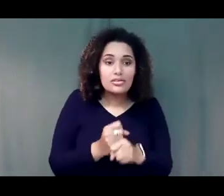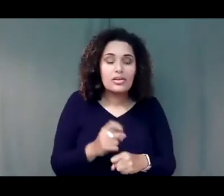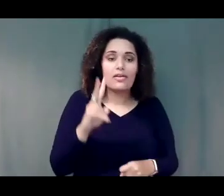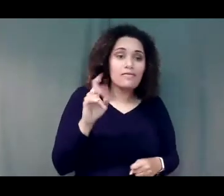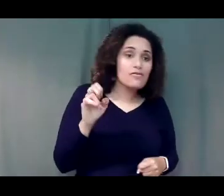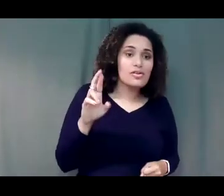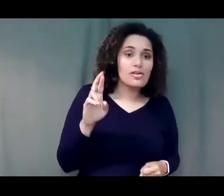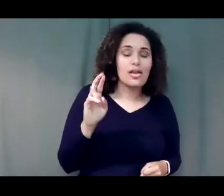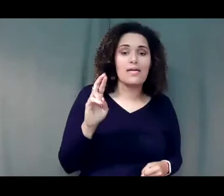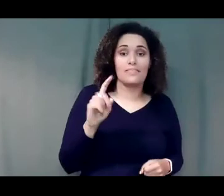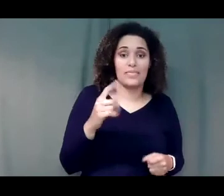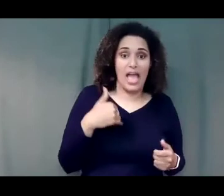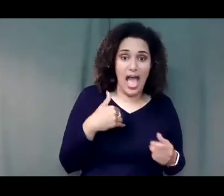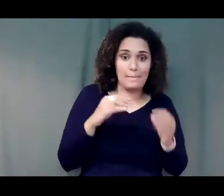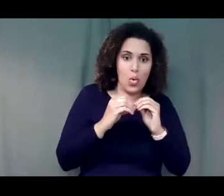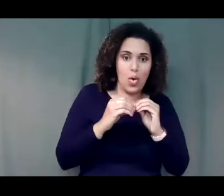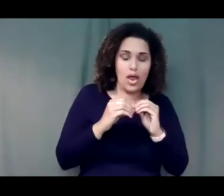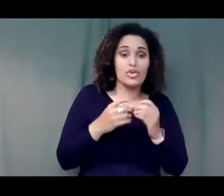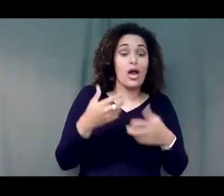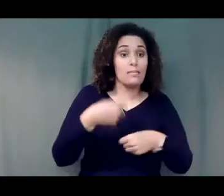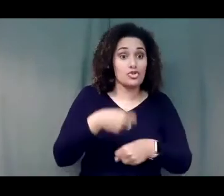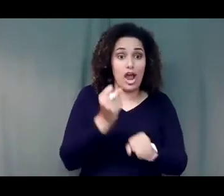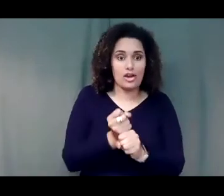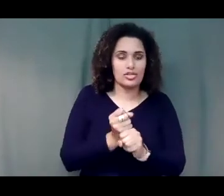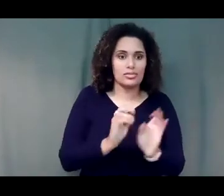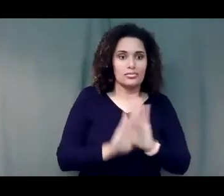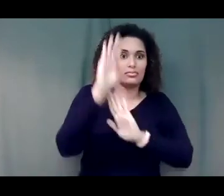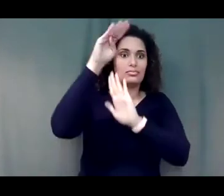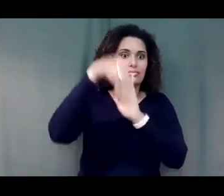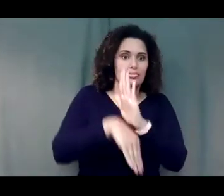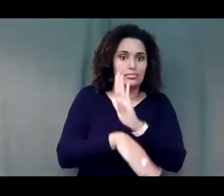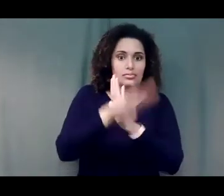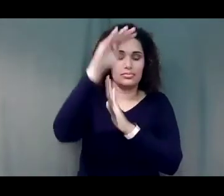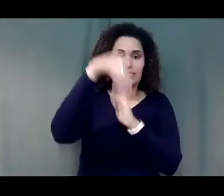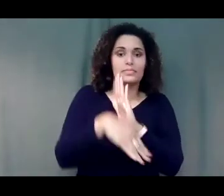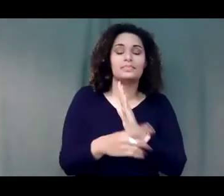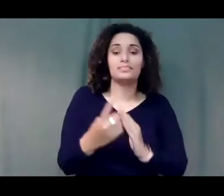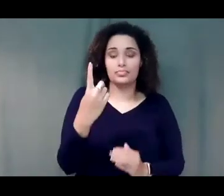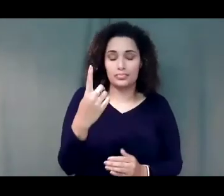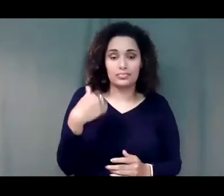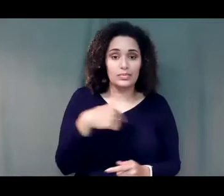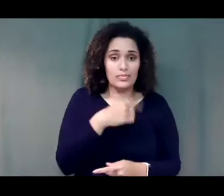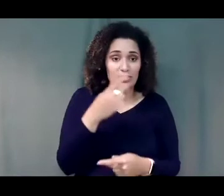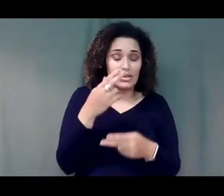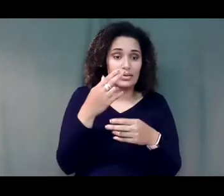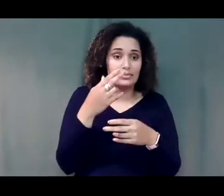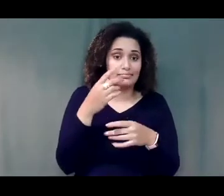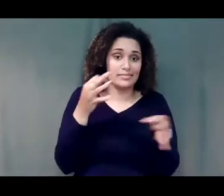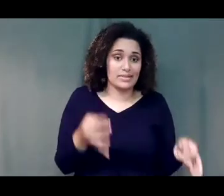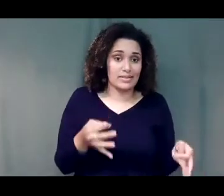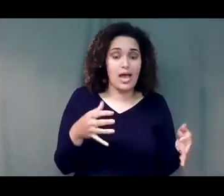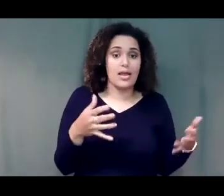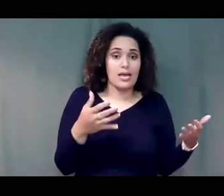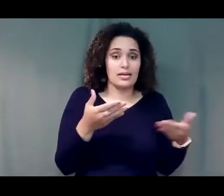that our production swings up and down. And I think it is one of the reasons we decided to split some, to try some